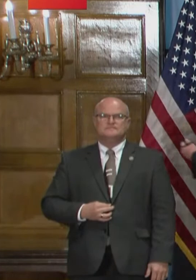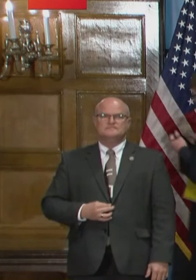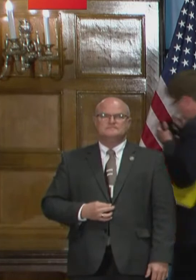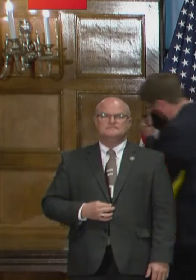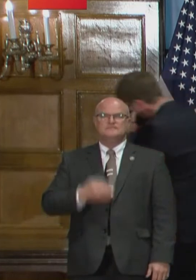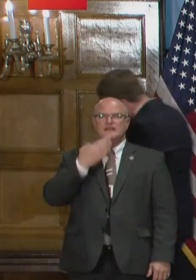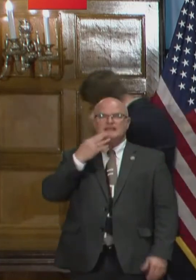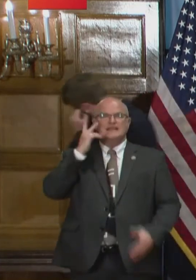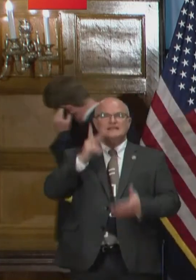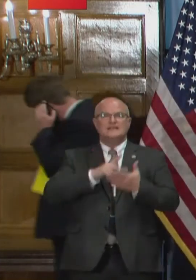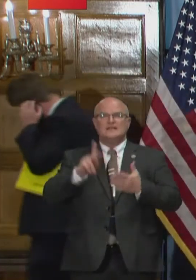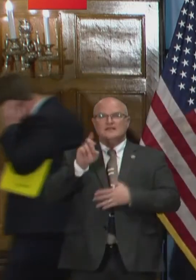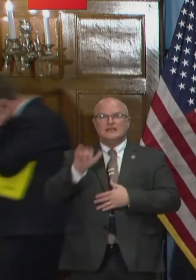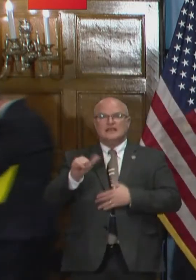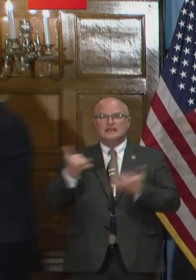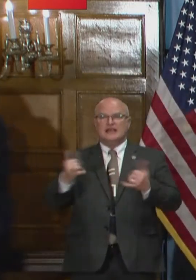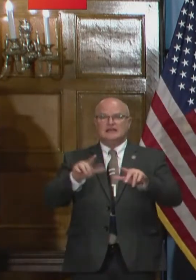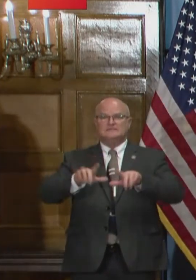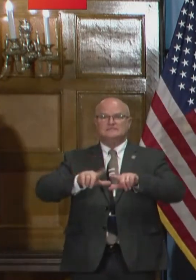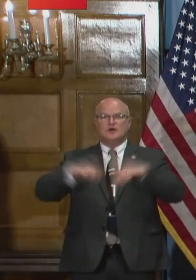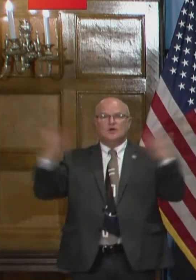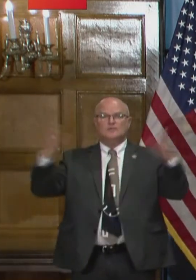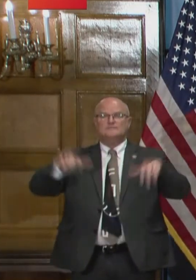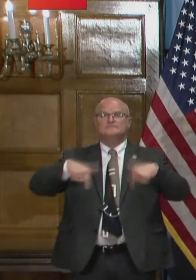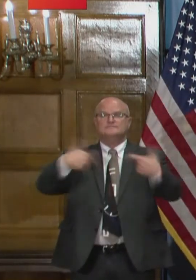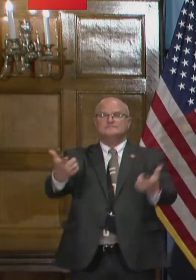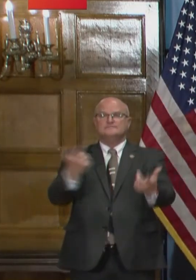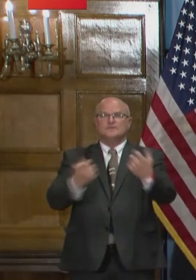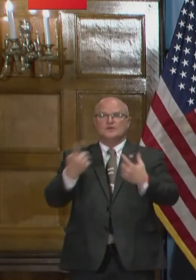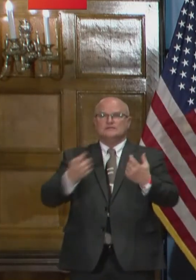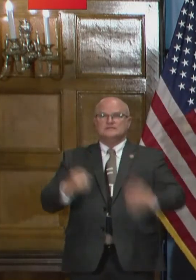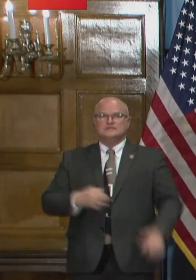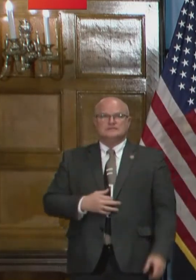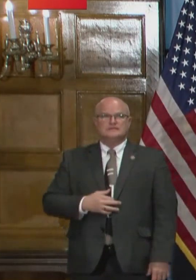Thanks, Secretary Key. And with that, we'll take any questions.